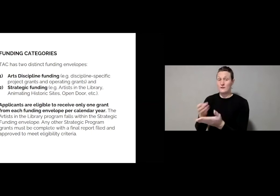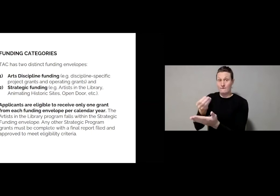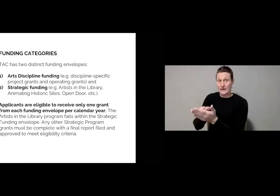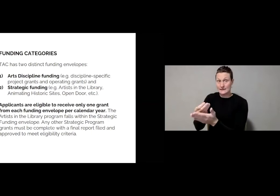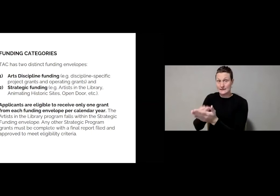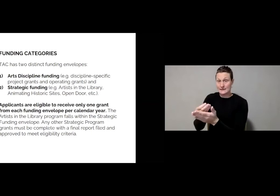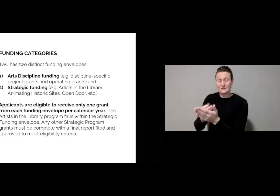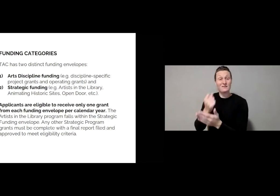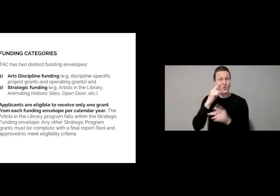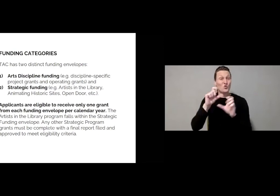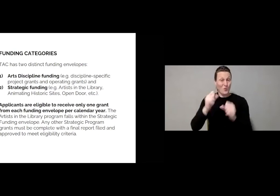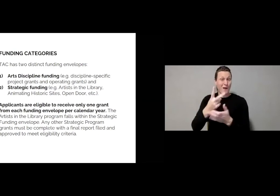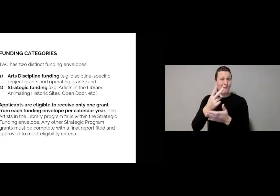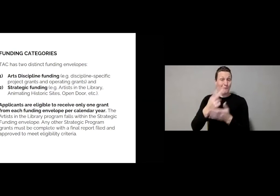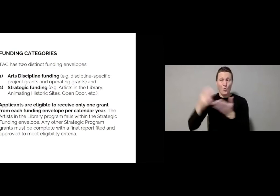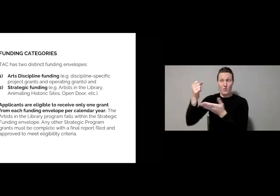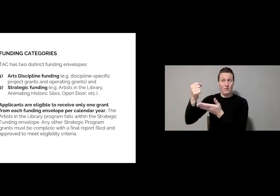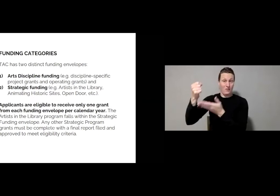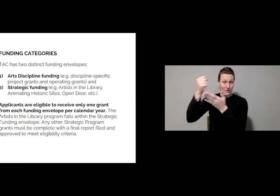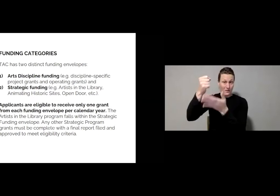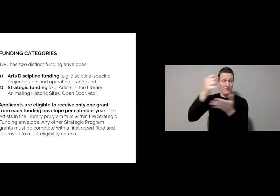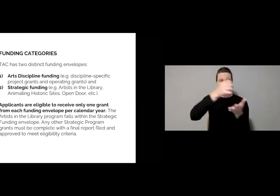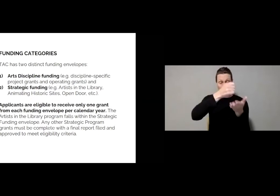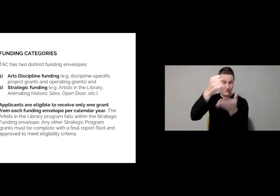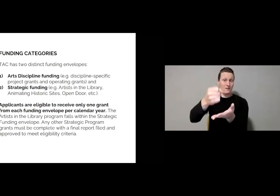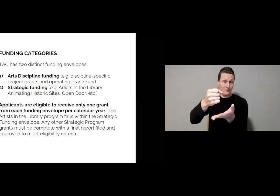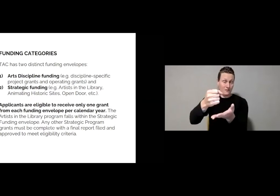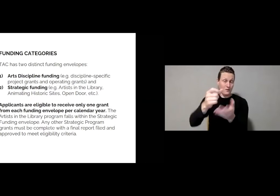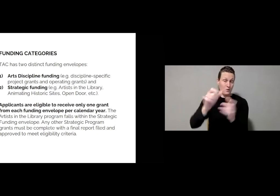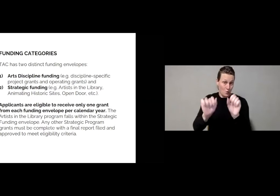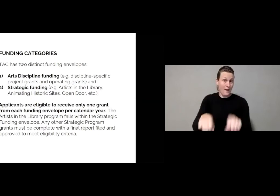you could have a visual arts grant, a project grant,